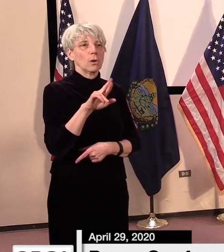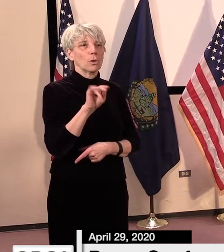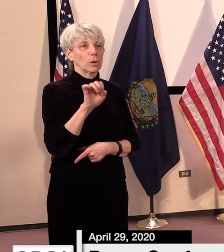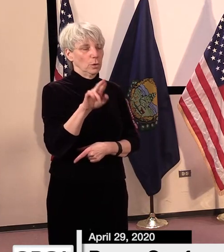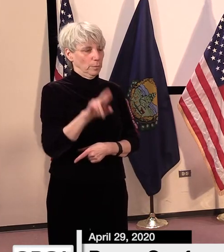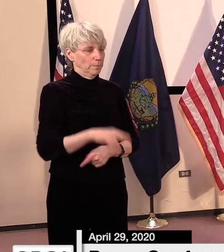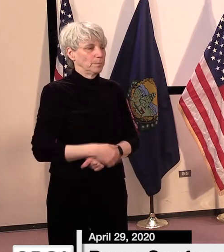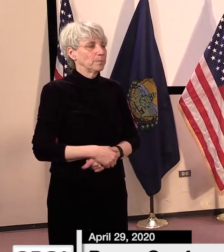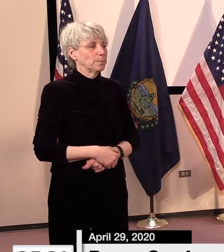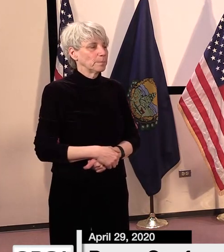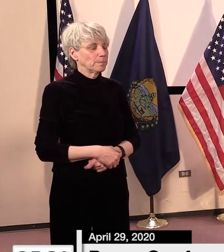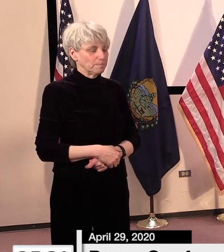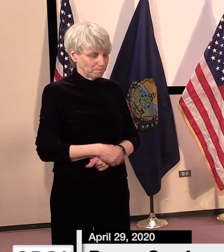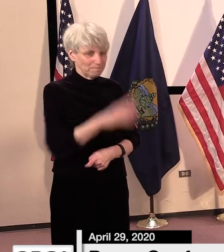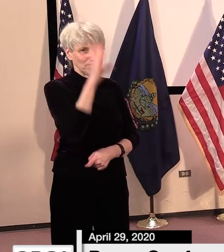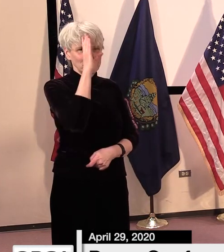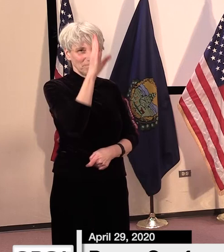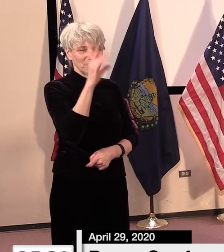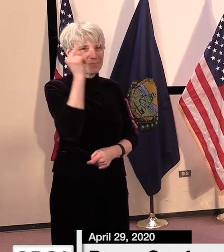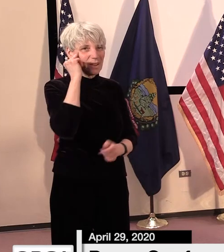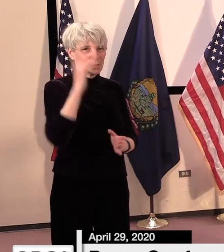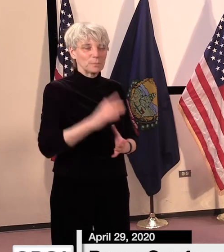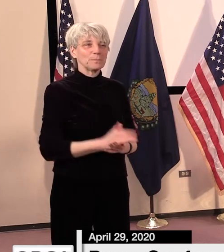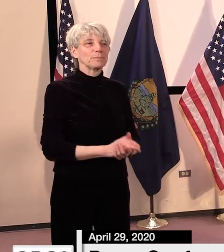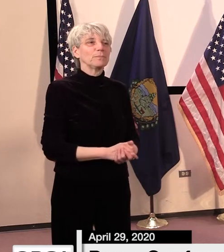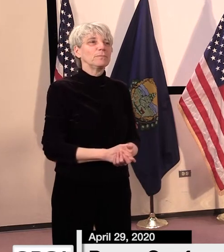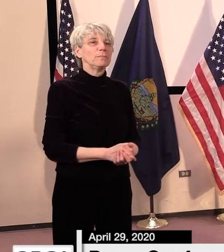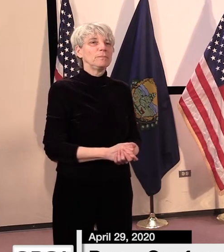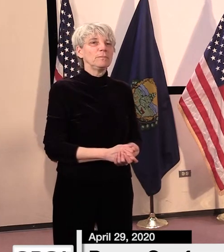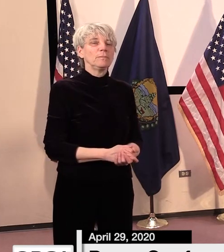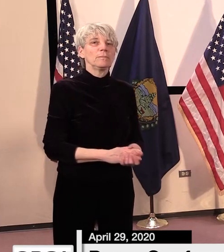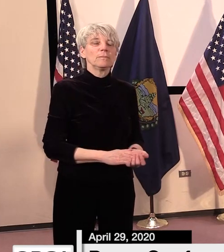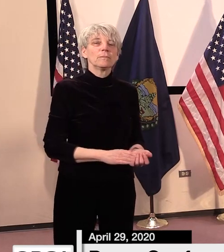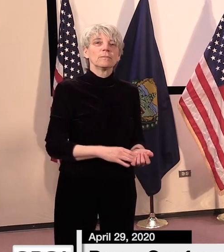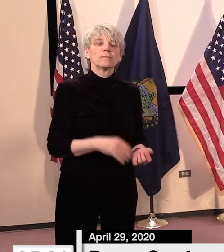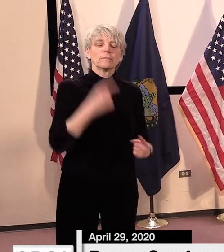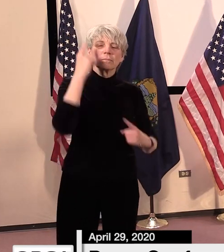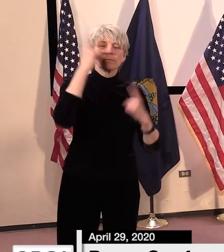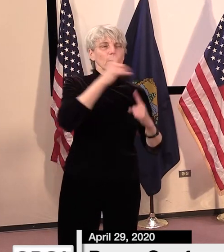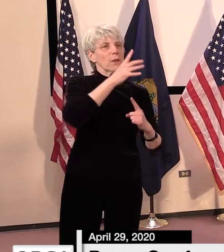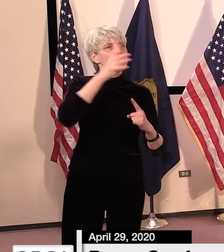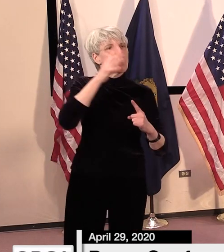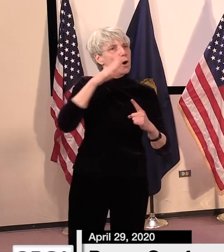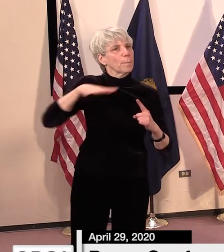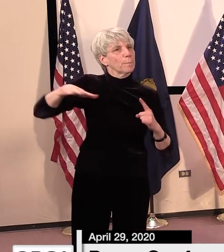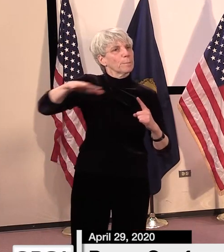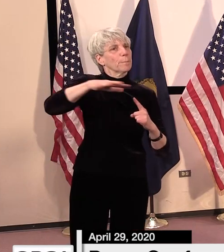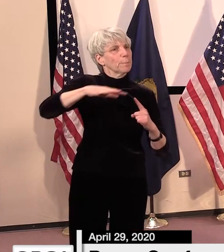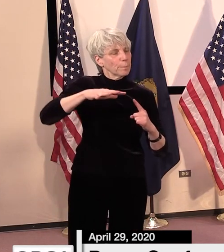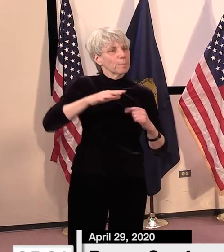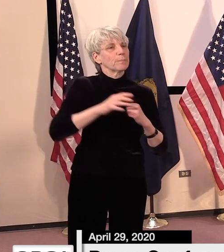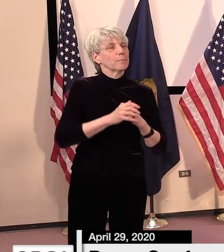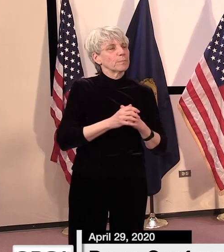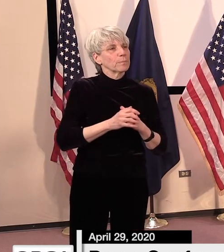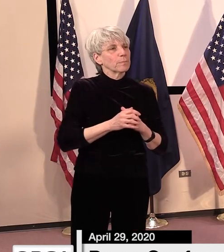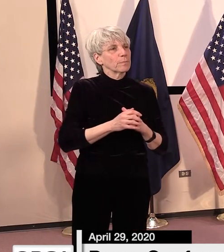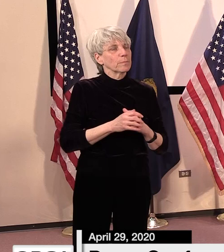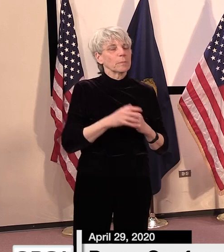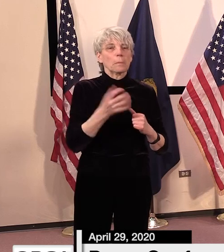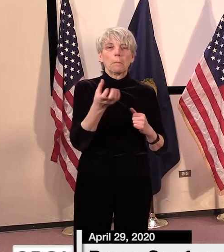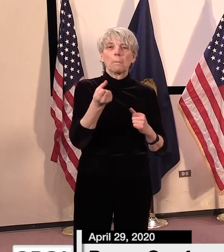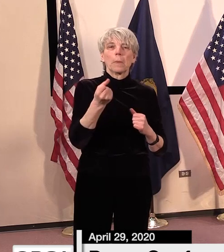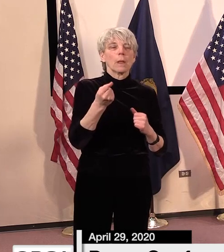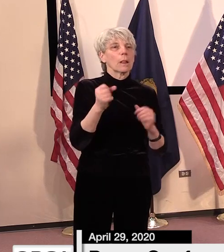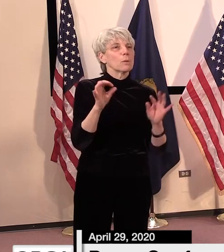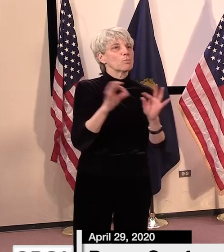Greg, the County Courier. Hi, Governor. My question's about the agricultural community. With milk prices drastically declining,